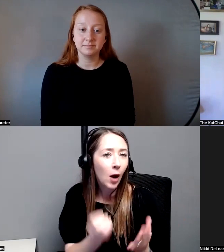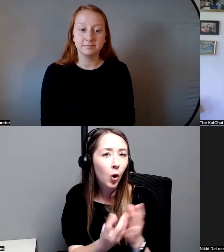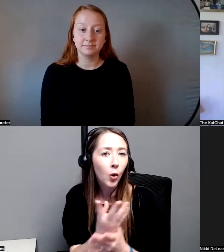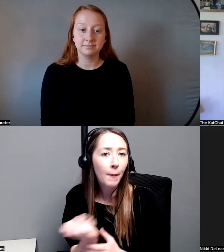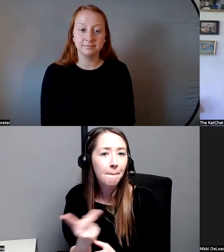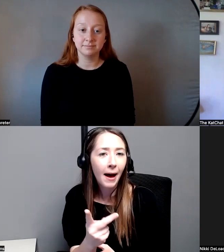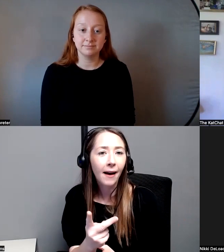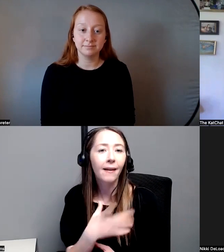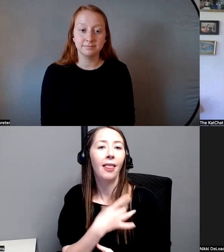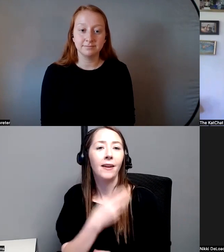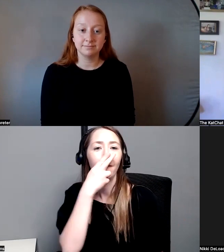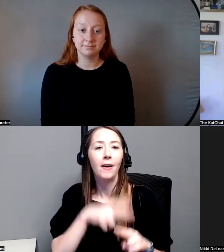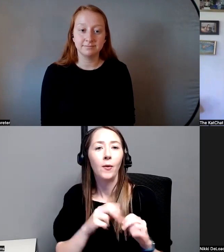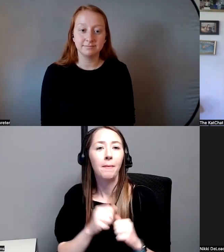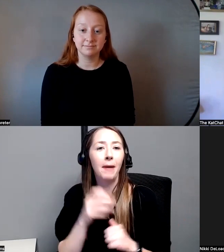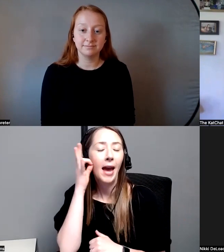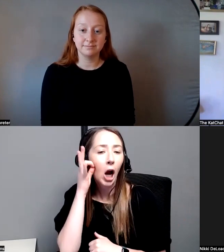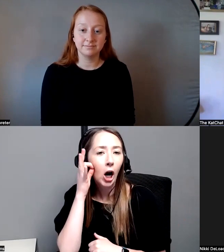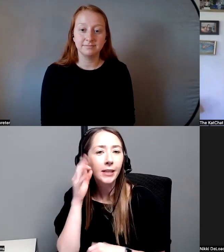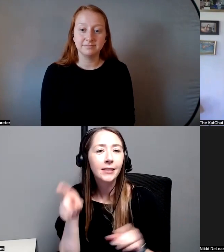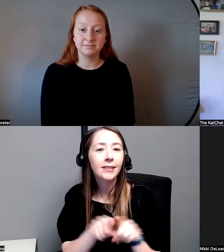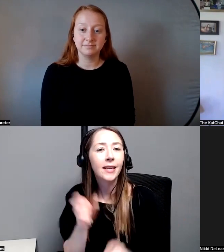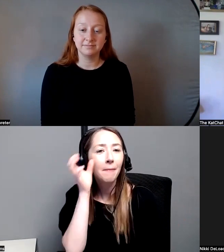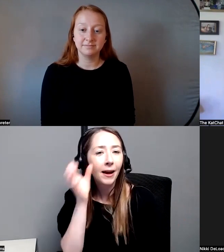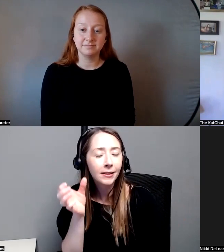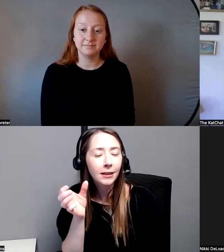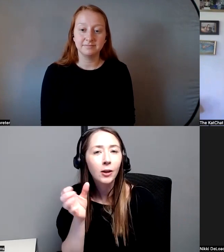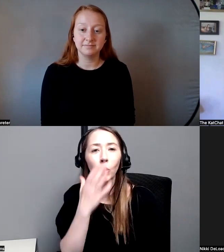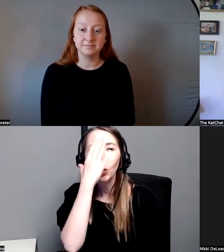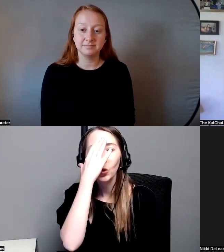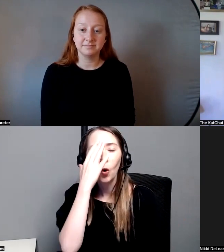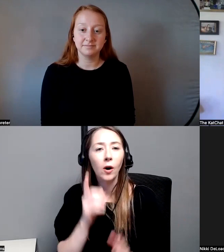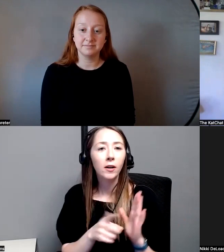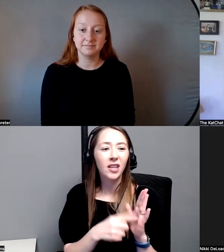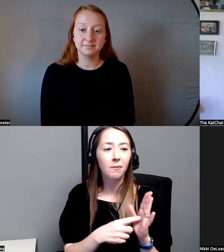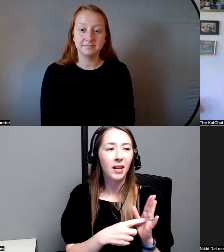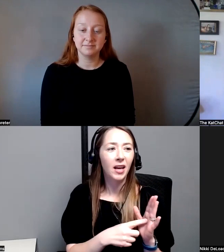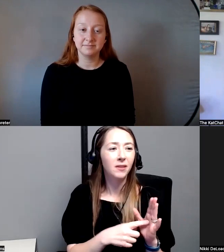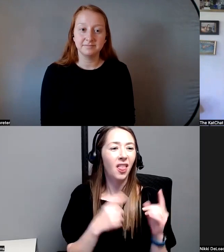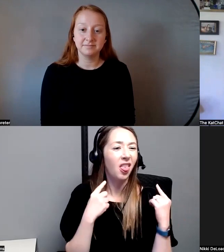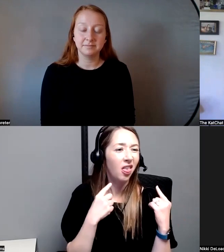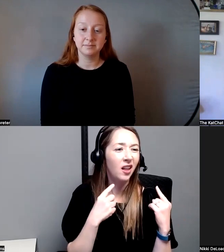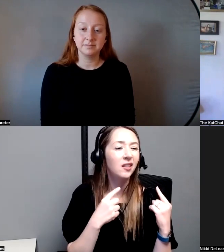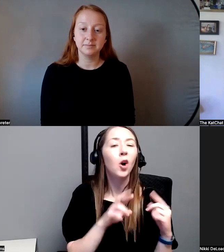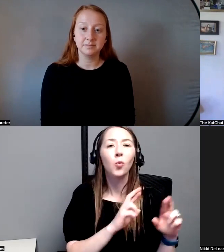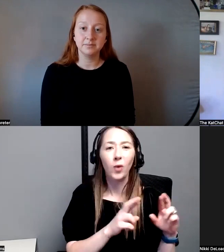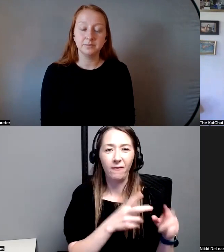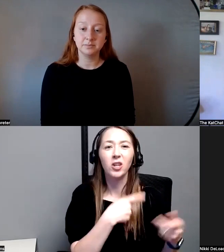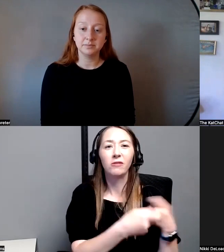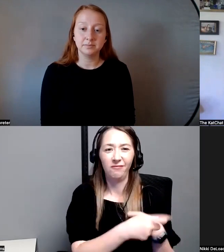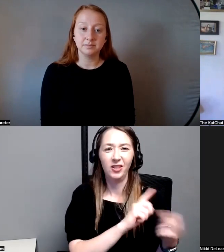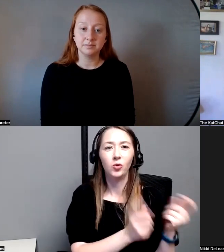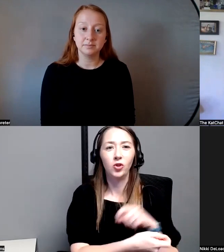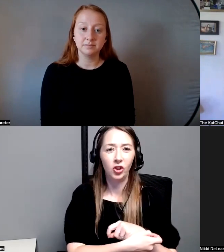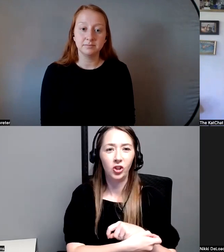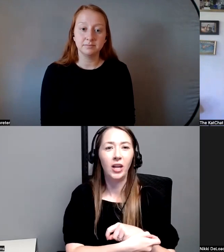fun with my hair. It's kind of like, it's sometimes it's like out with the old, in with the new. There's some cultures actually that believe